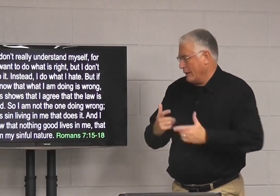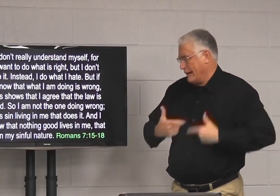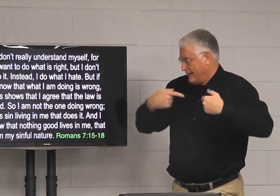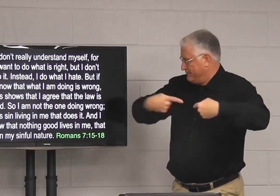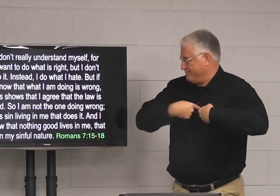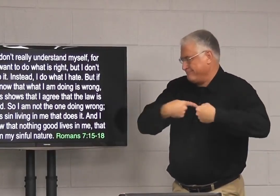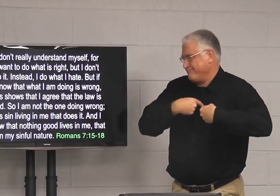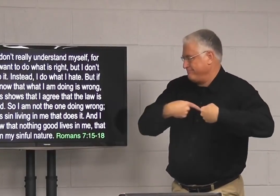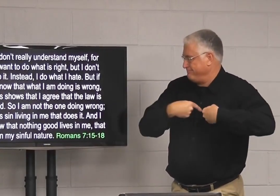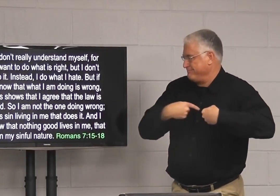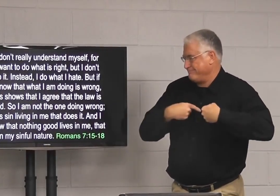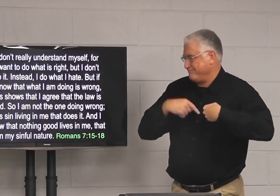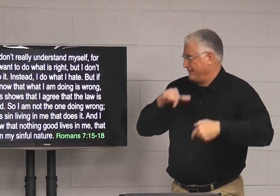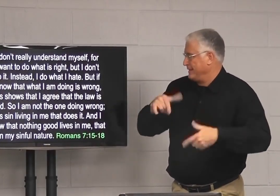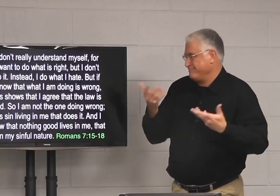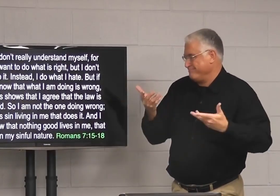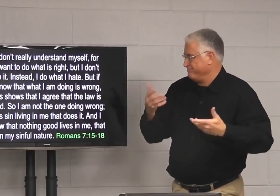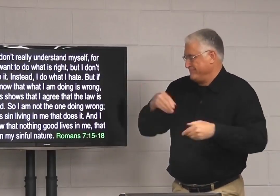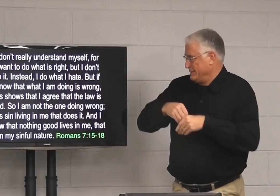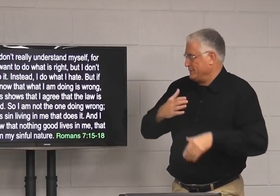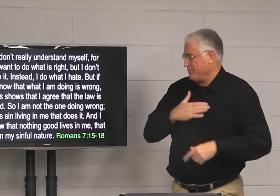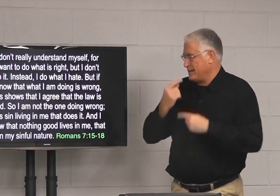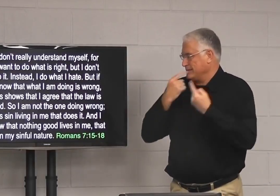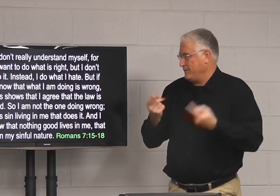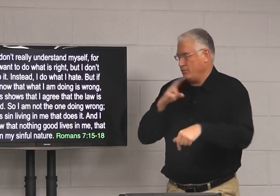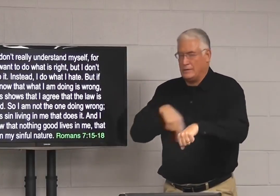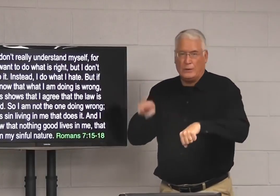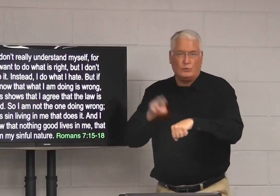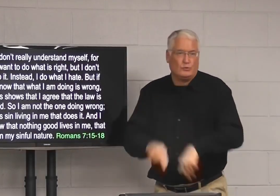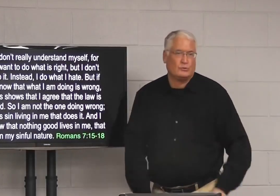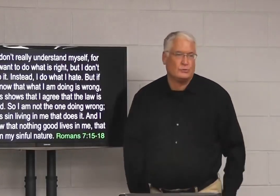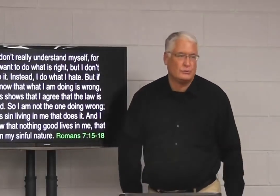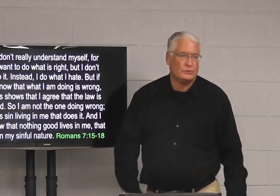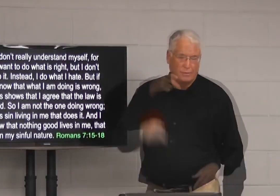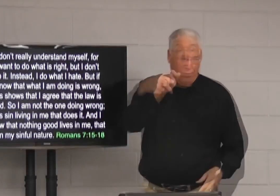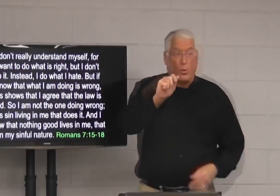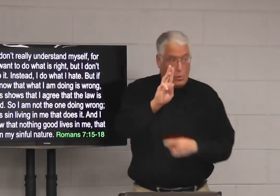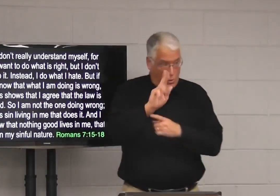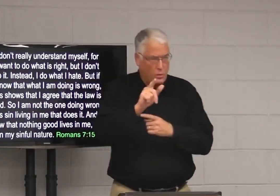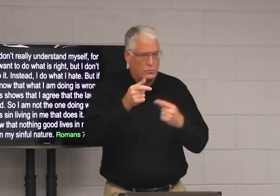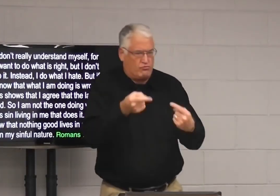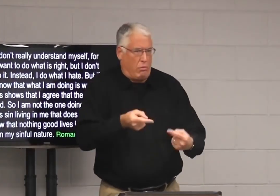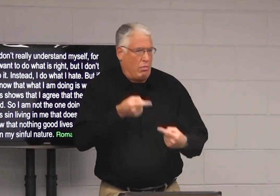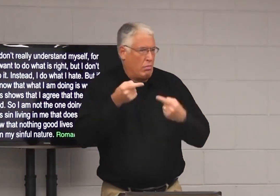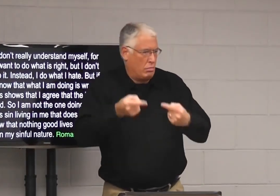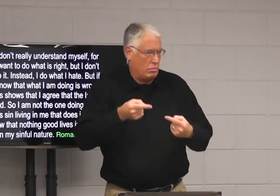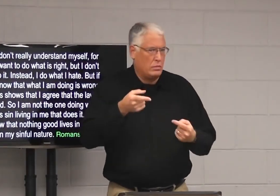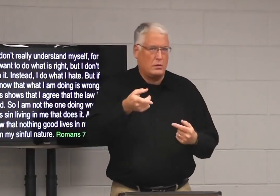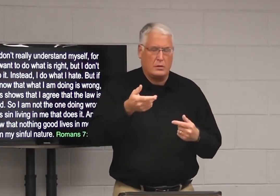that nothing good lives in me. That is, in my sinful man. So Paul was